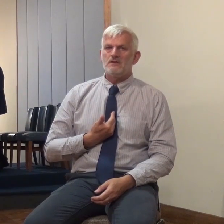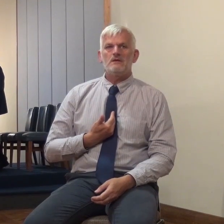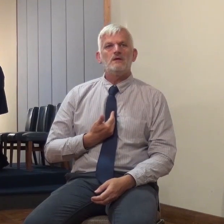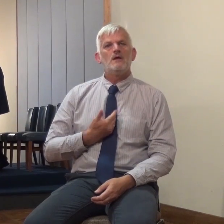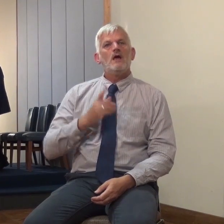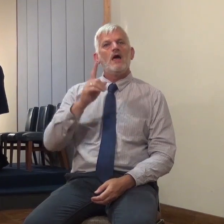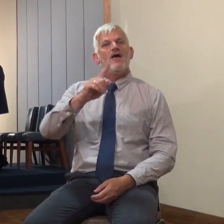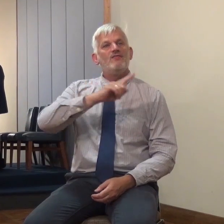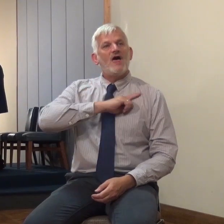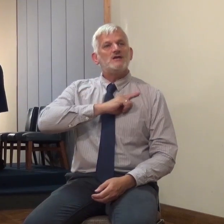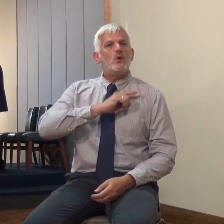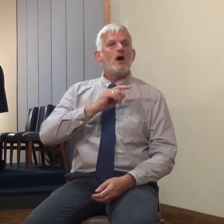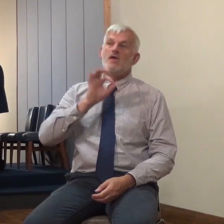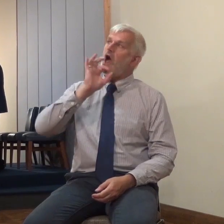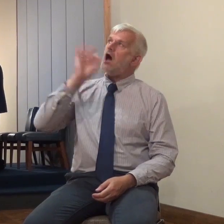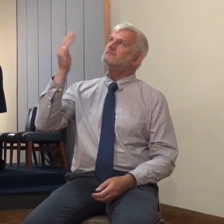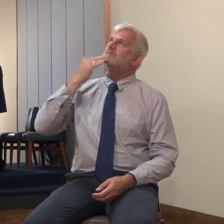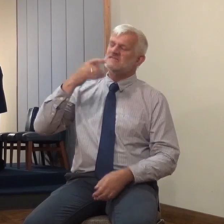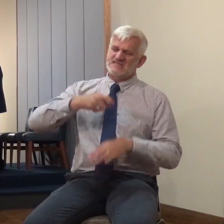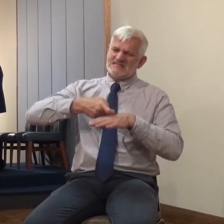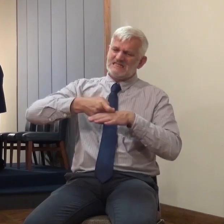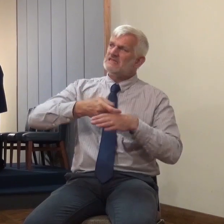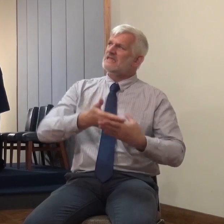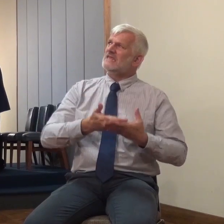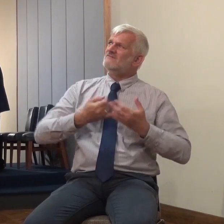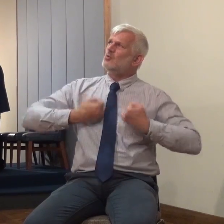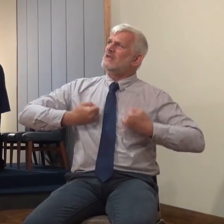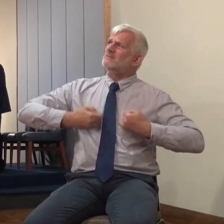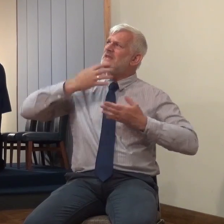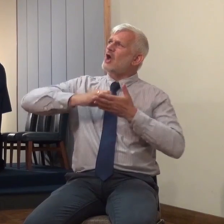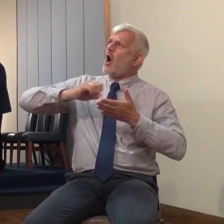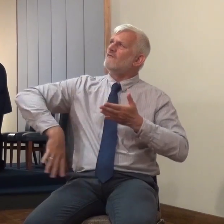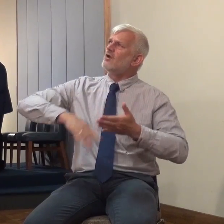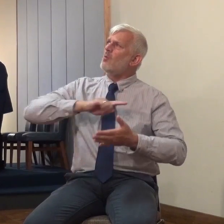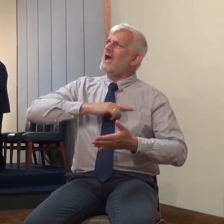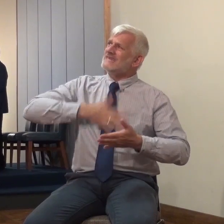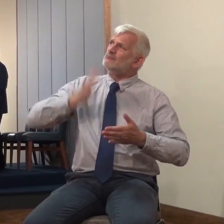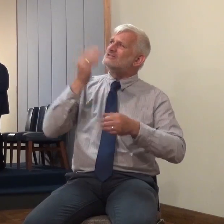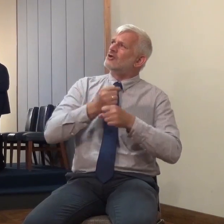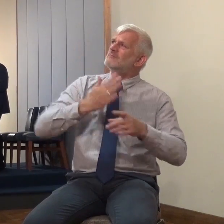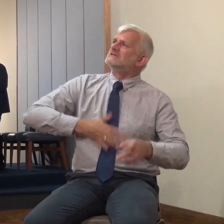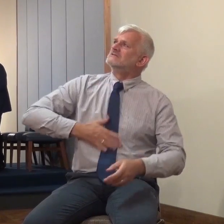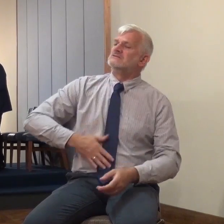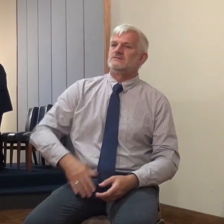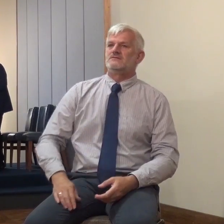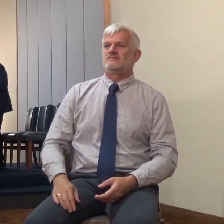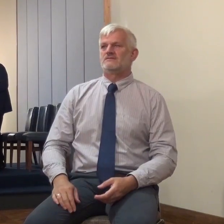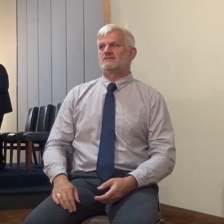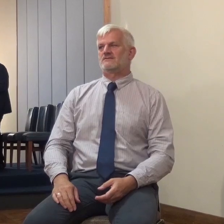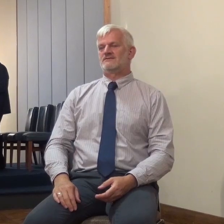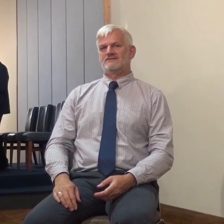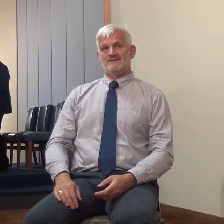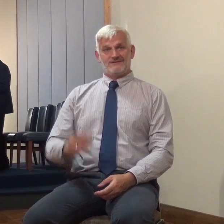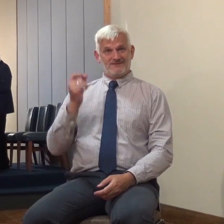urgency for deliverance from this weakening and hindering condition. So retracing our steps a little,